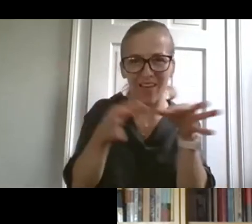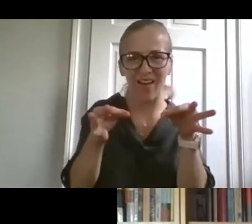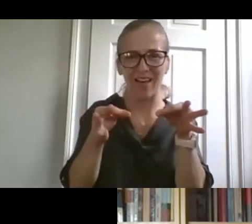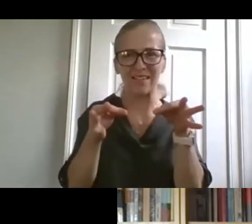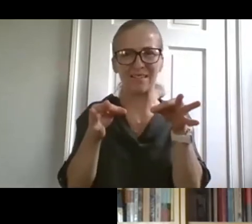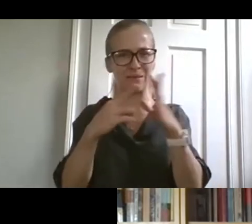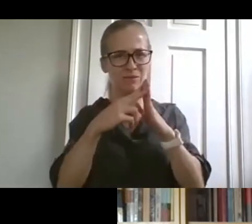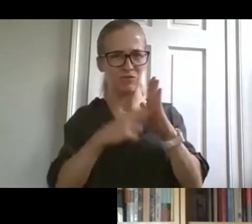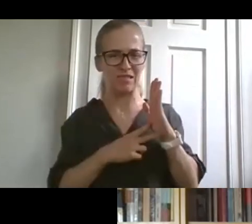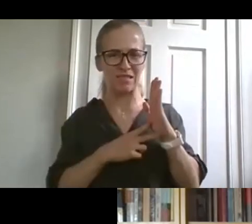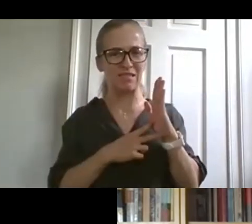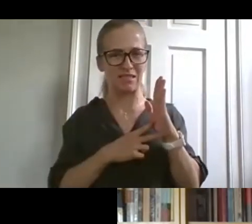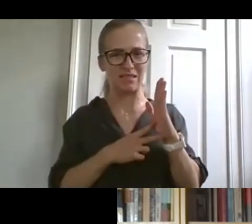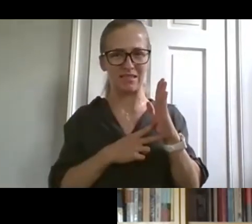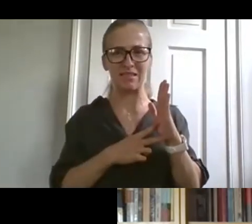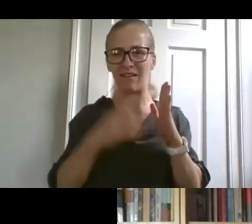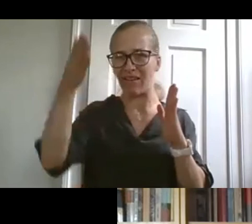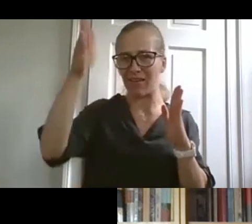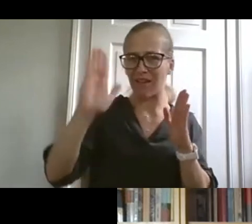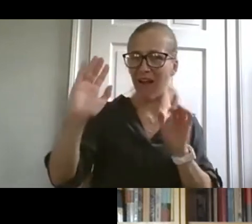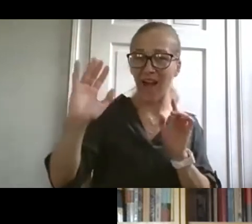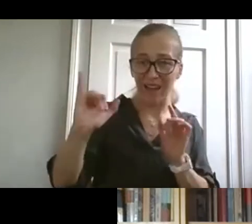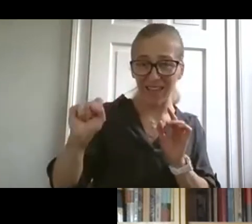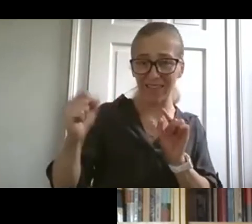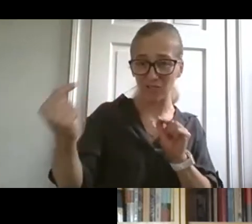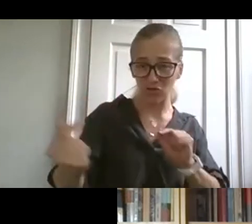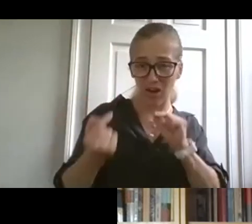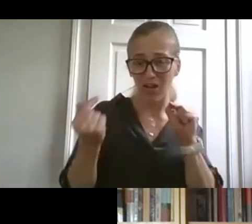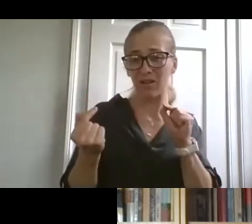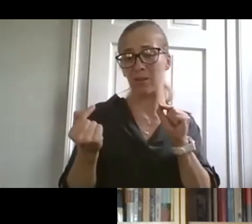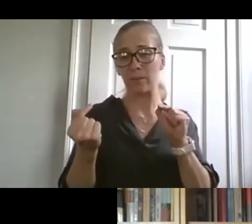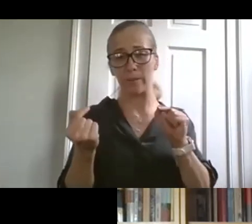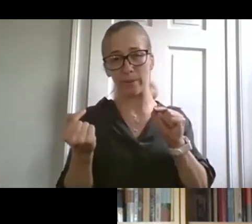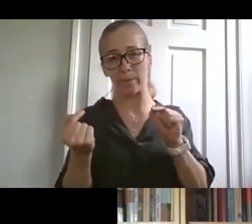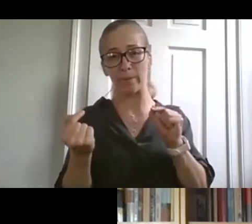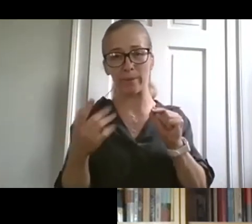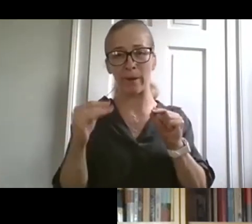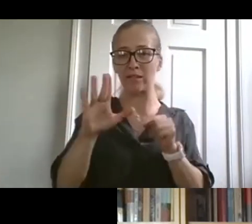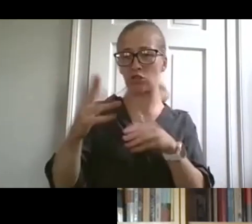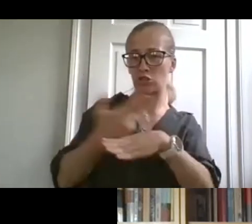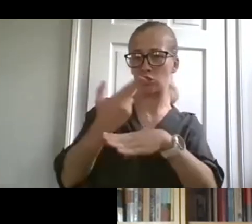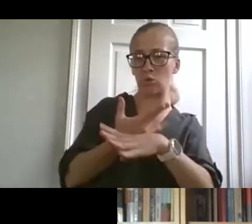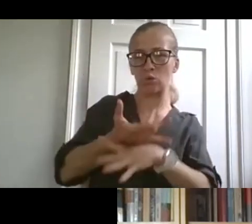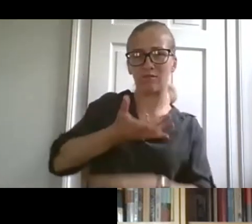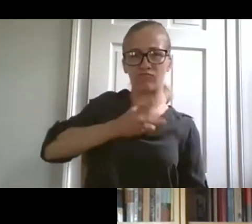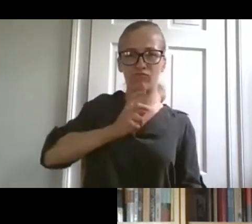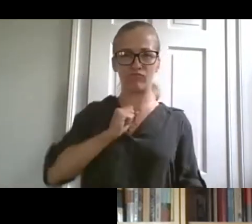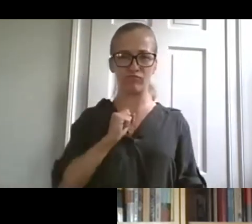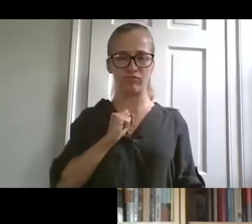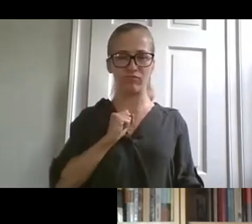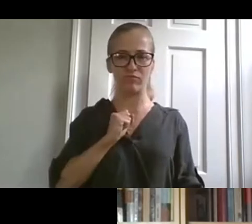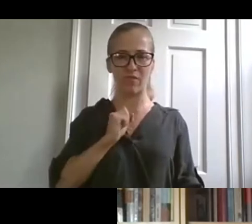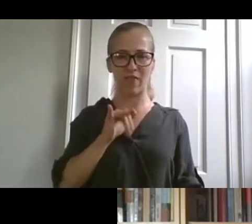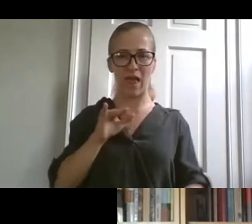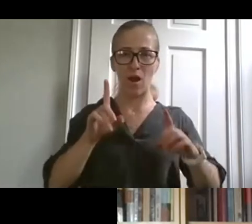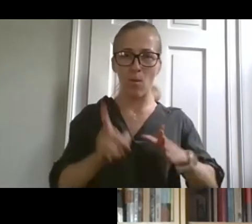up, God is struggle. It was just, and how your use of restraint of sort of like taking the moment